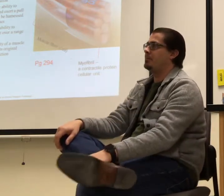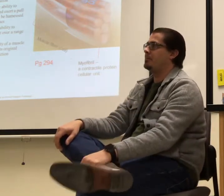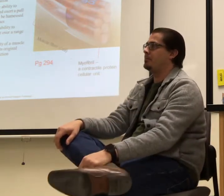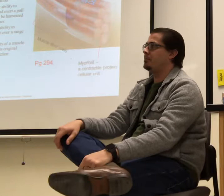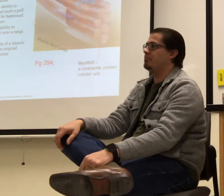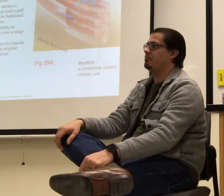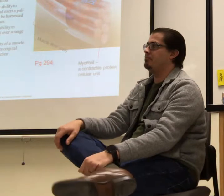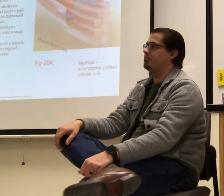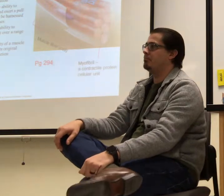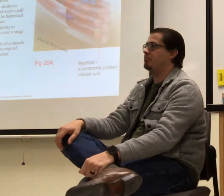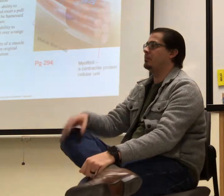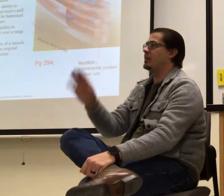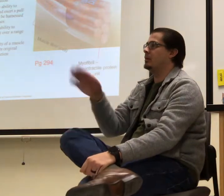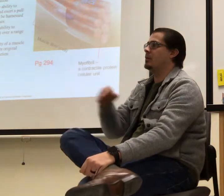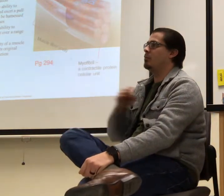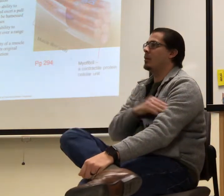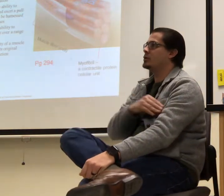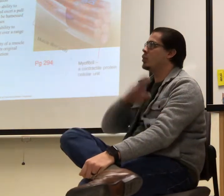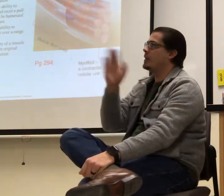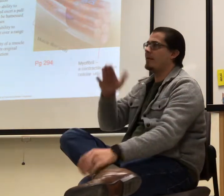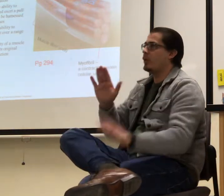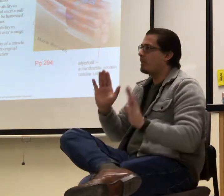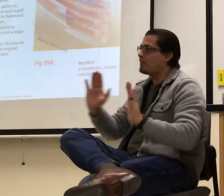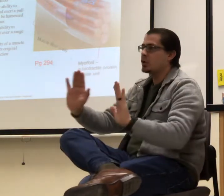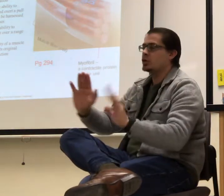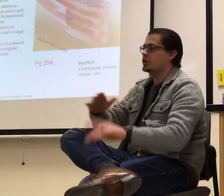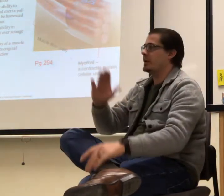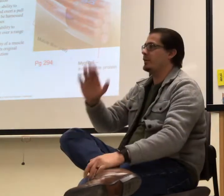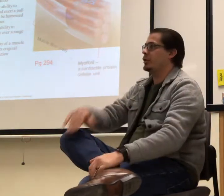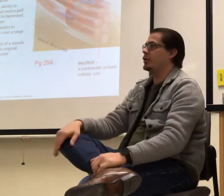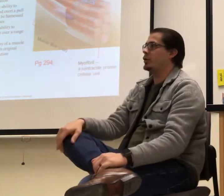They never push.